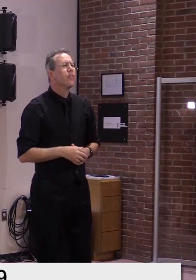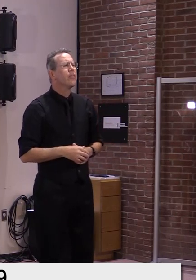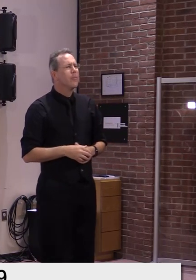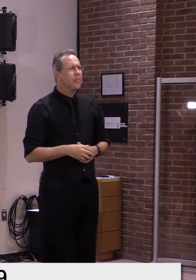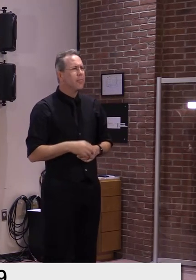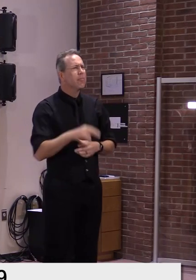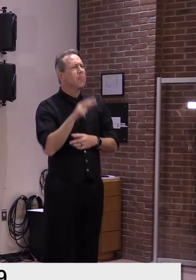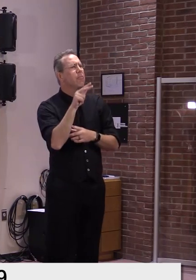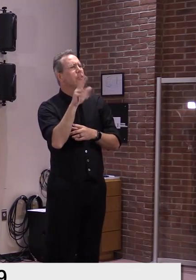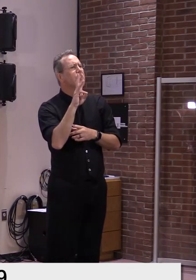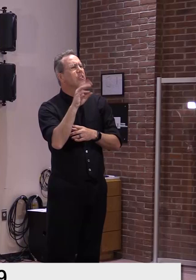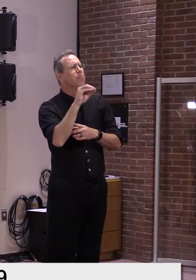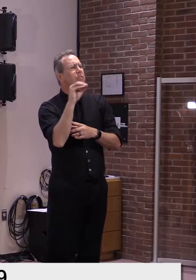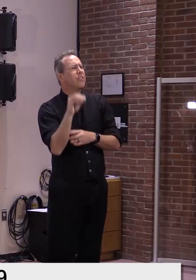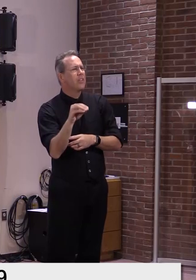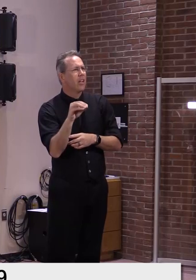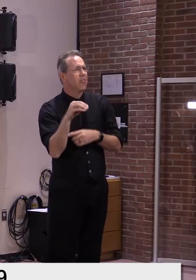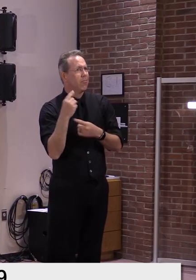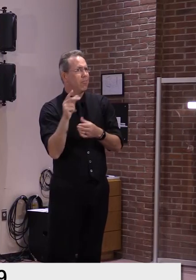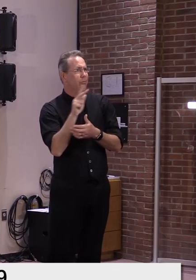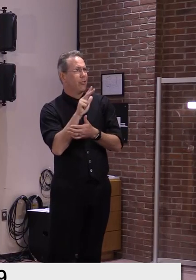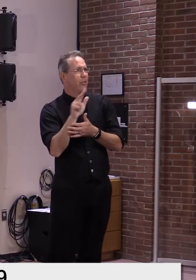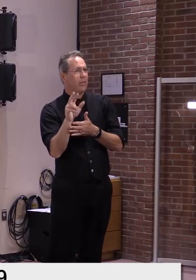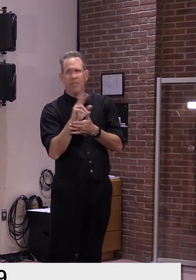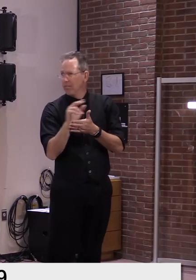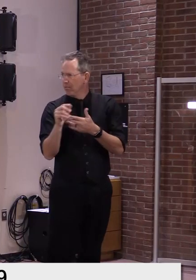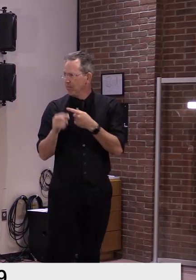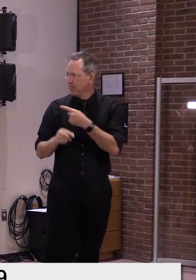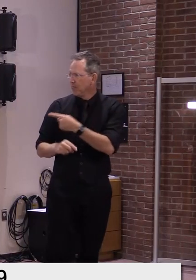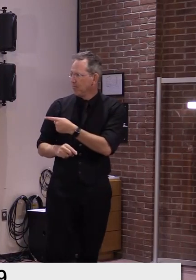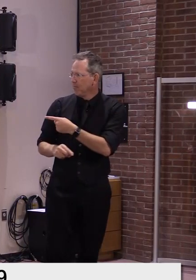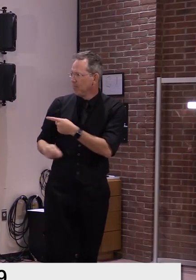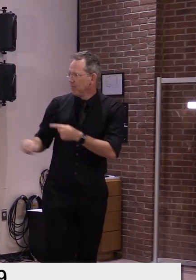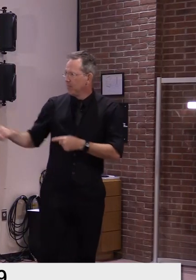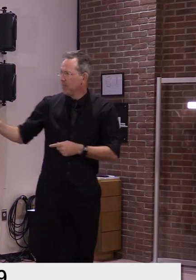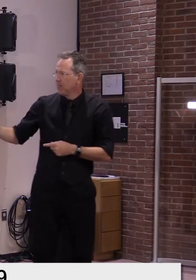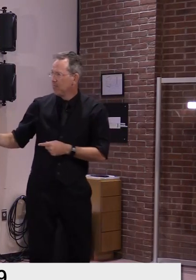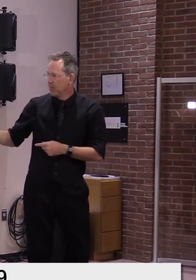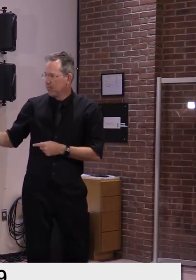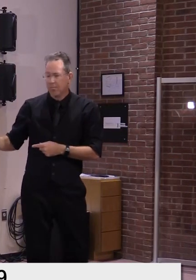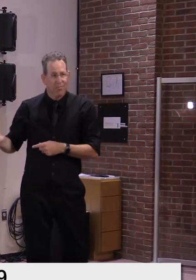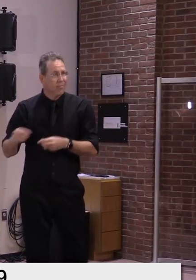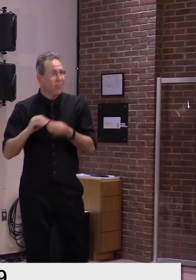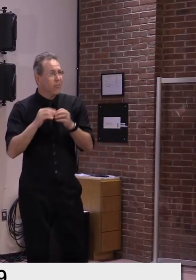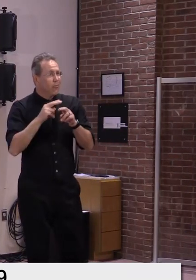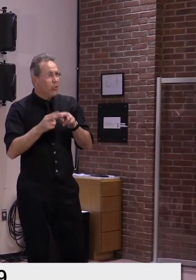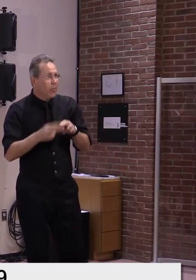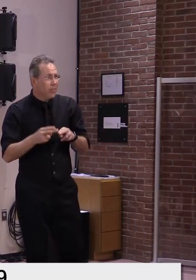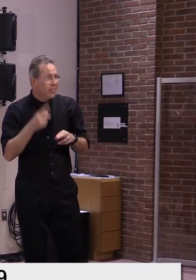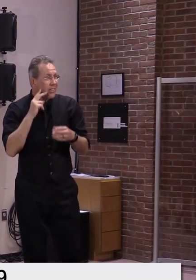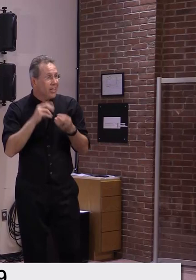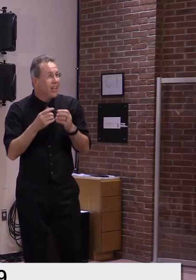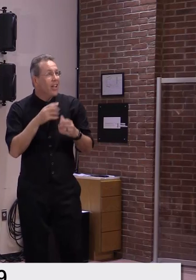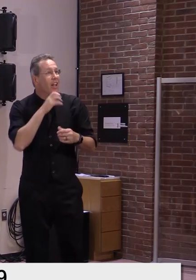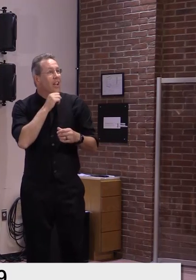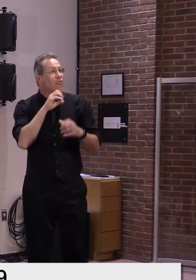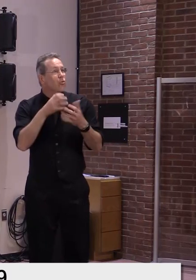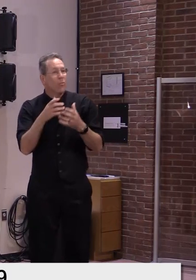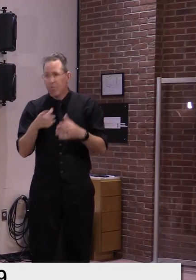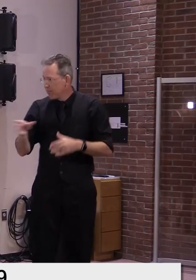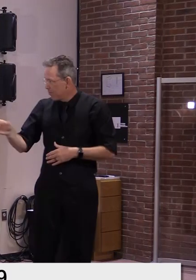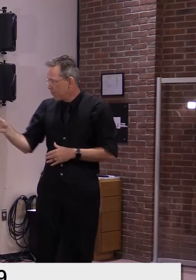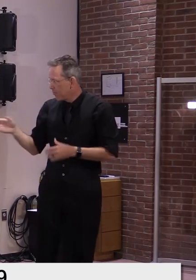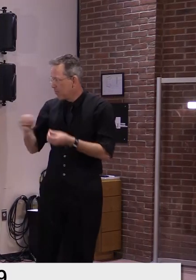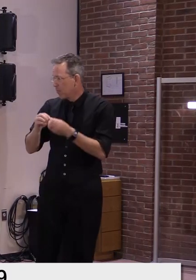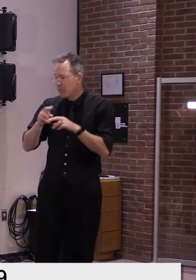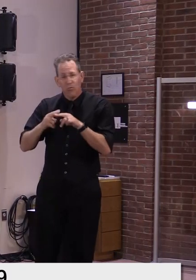The average age of hospitalizations is also continuing to trend down, and hospitalizations continue to be at a